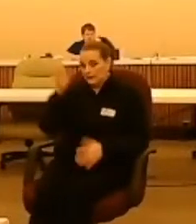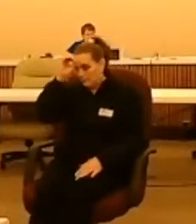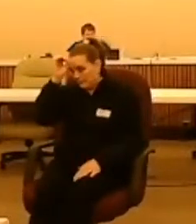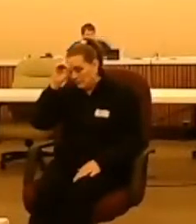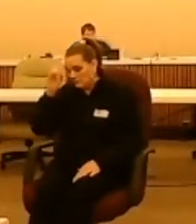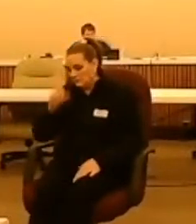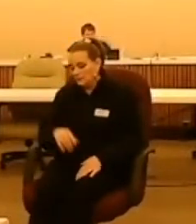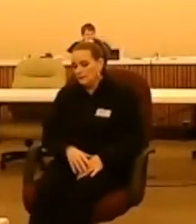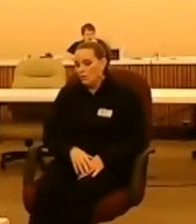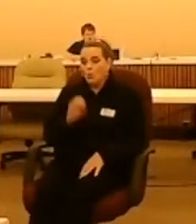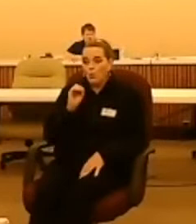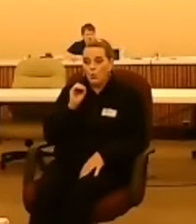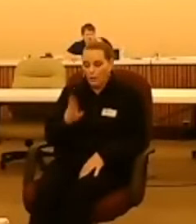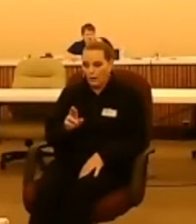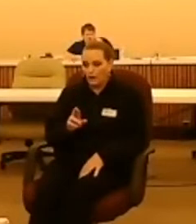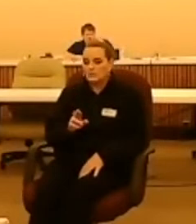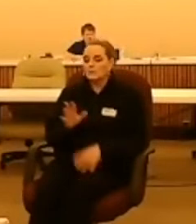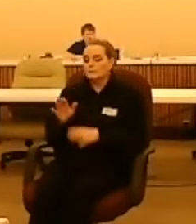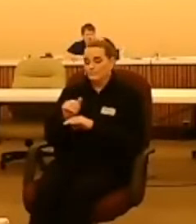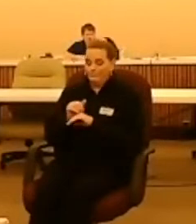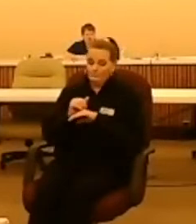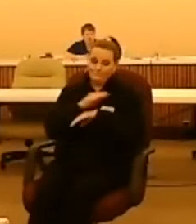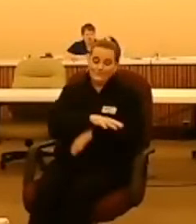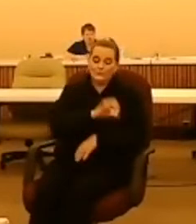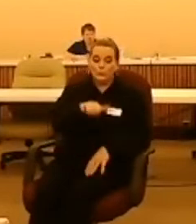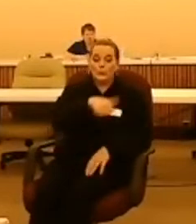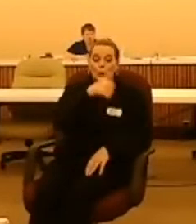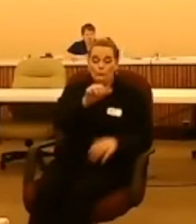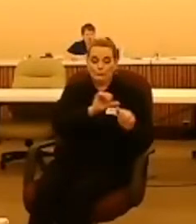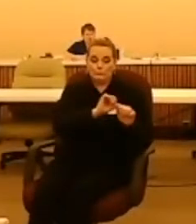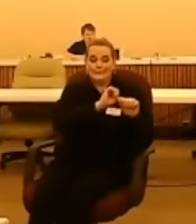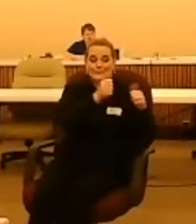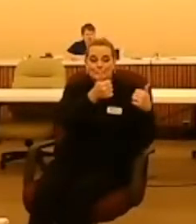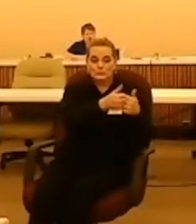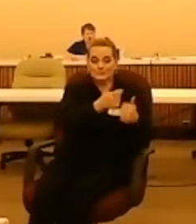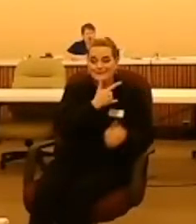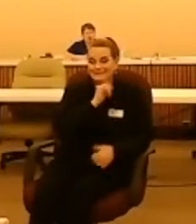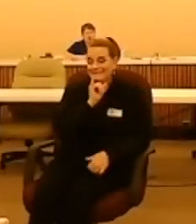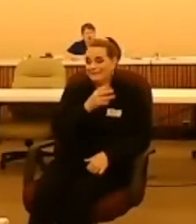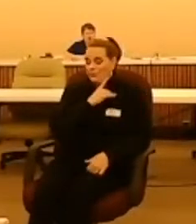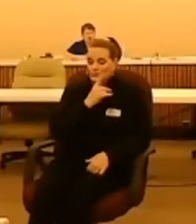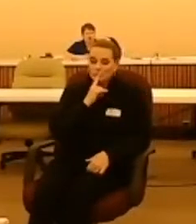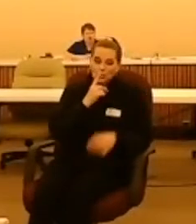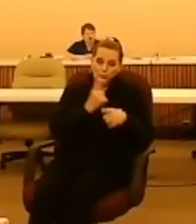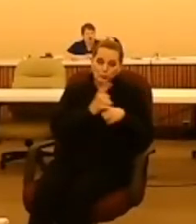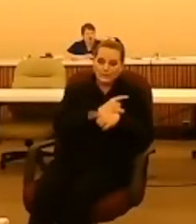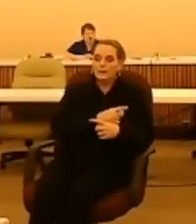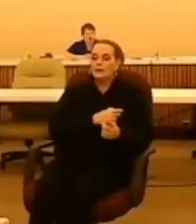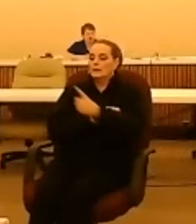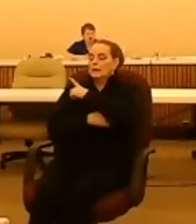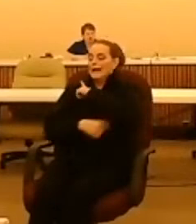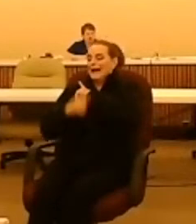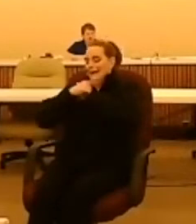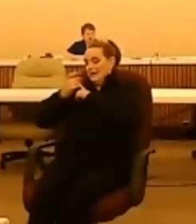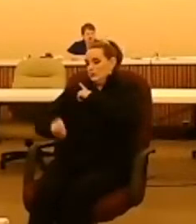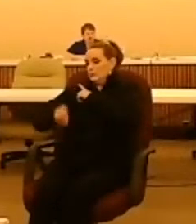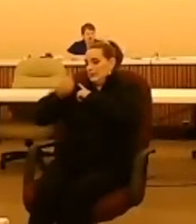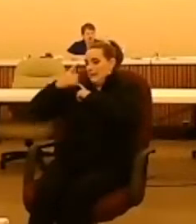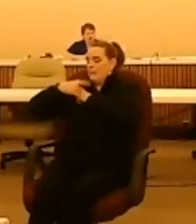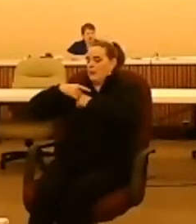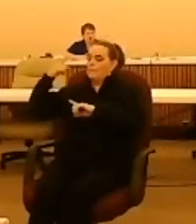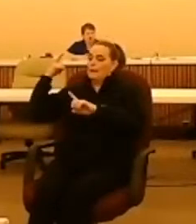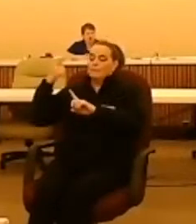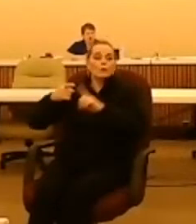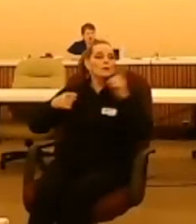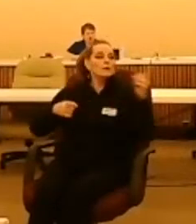it, or refer it to another agency if it seemed appropriate. I understand it, but my point is. But it